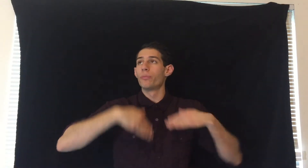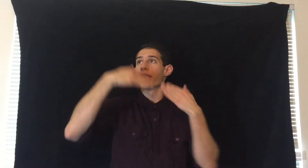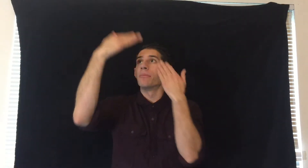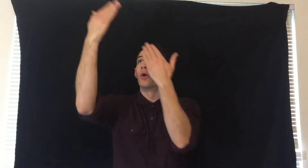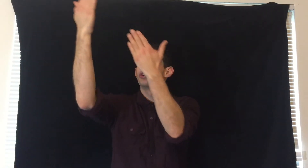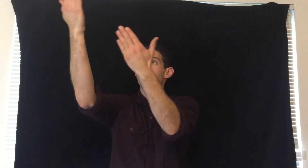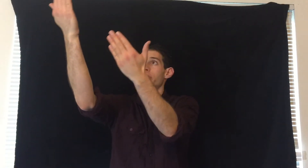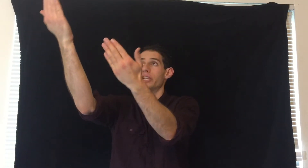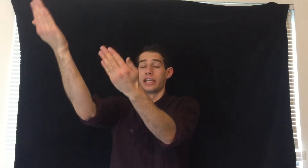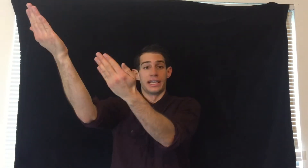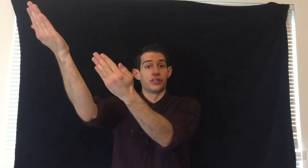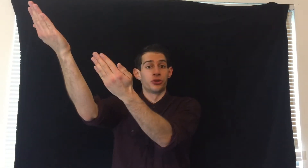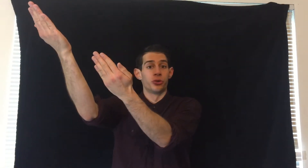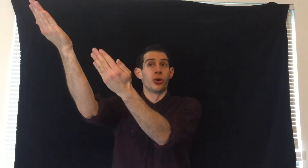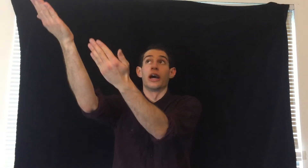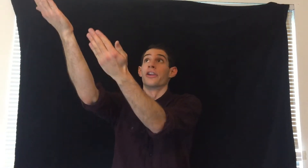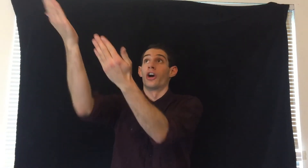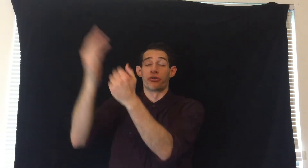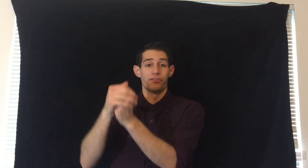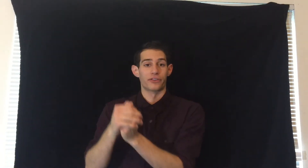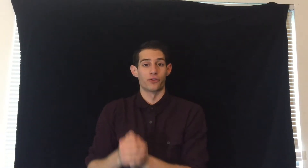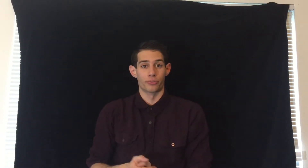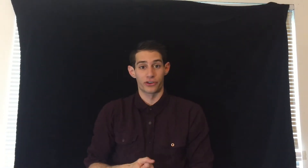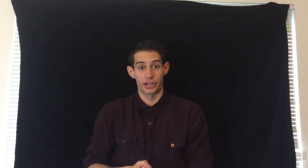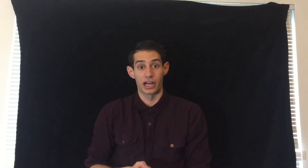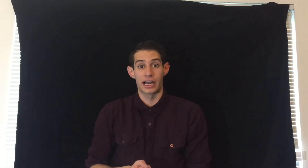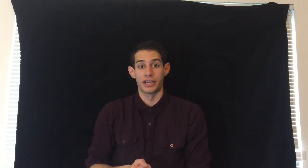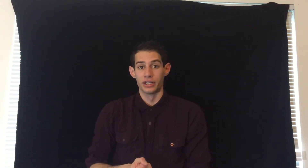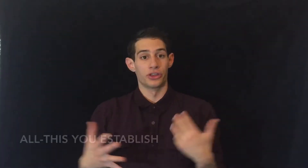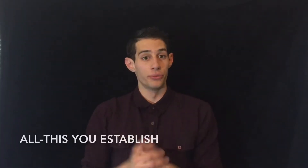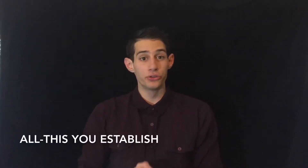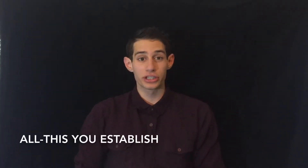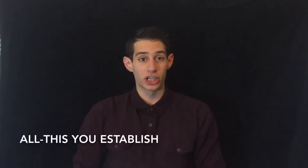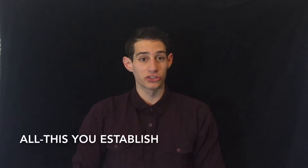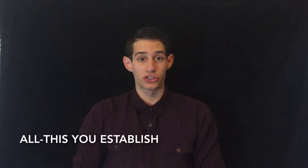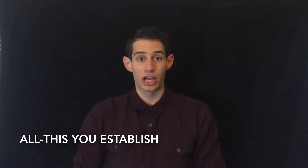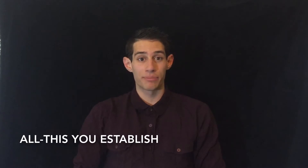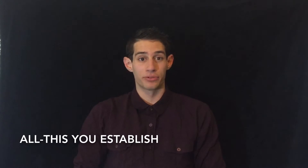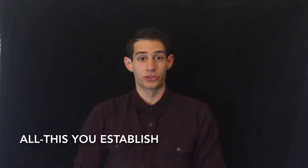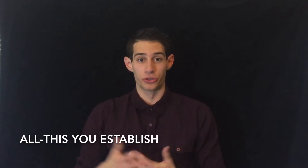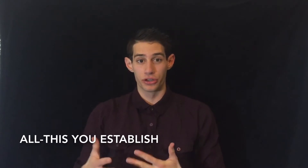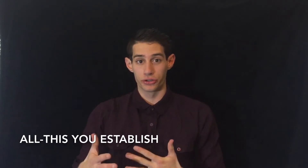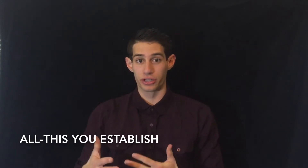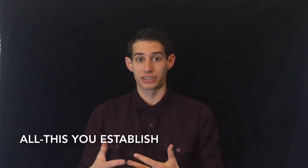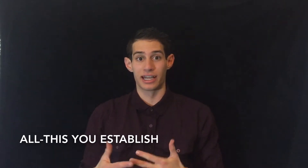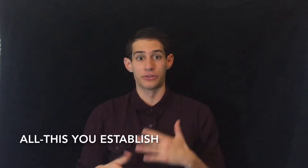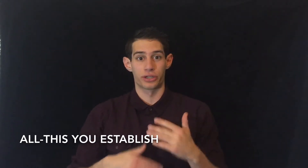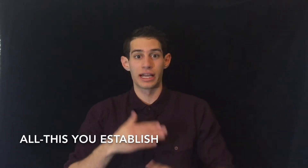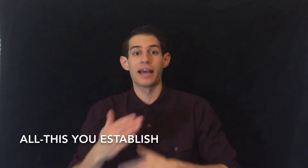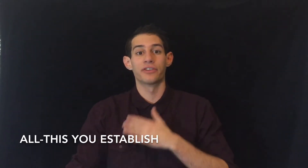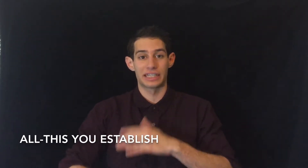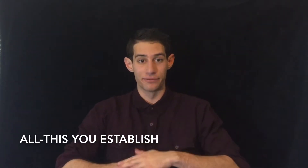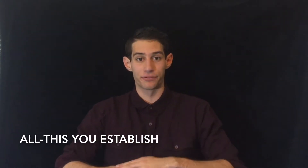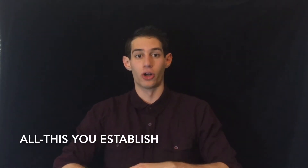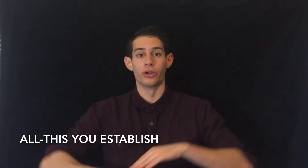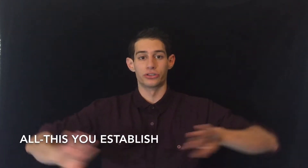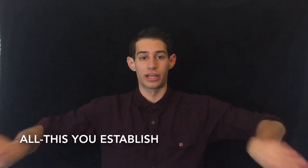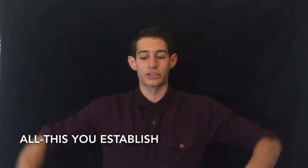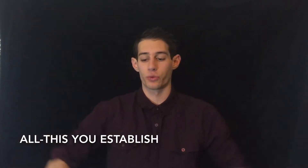that motion into an honorific form for God. The music doesn't stop, so neither do the signs. We're going to have it keep flowing. So that's why